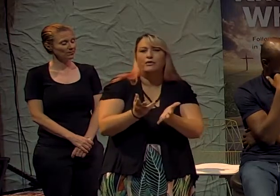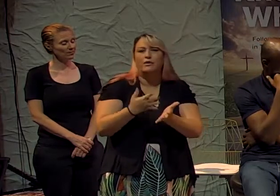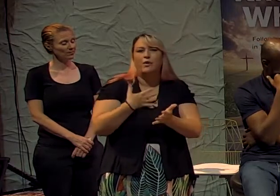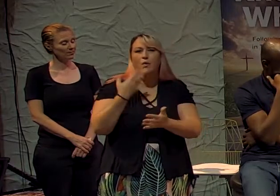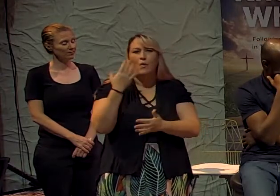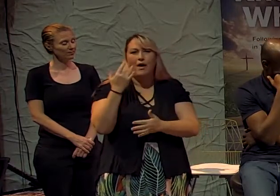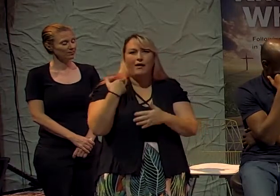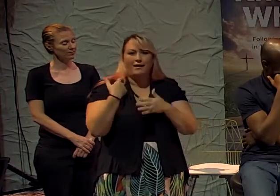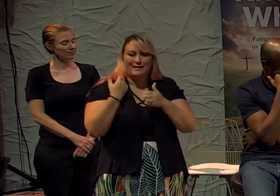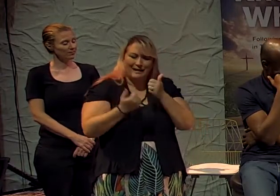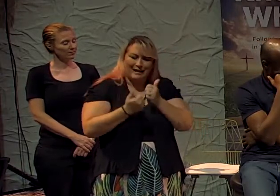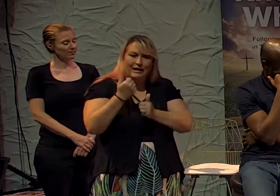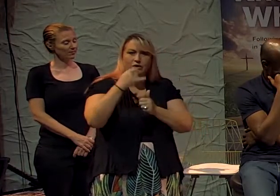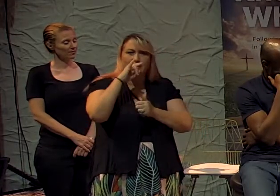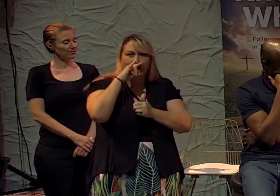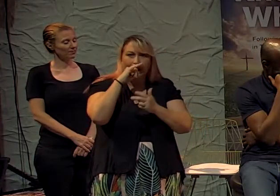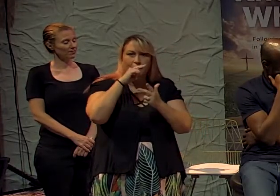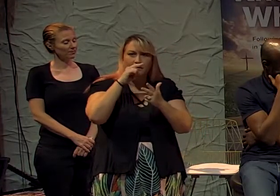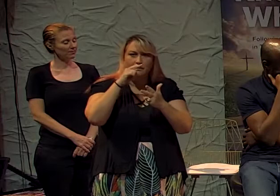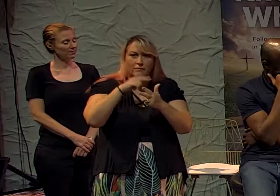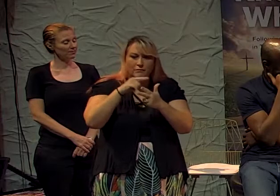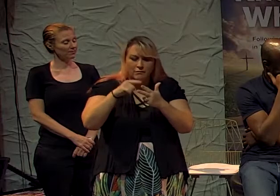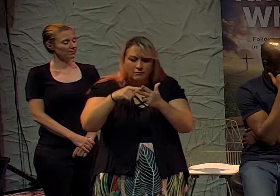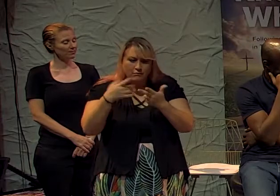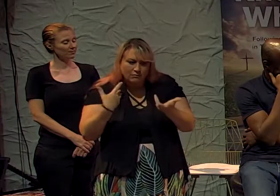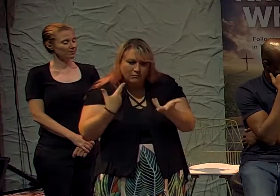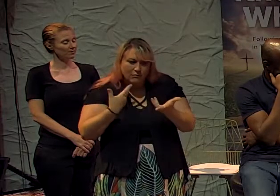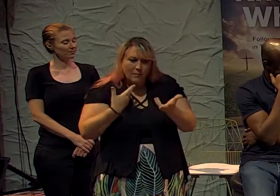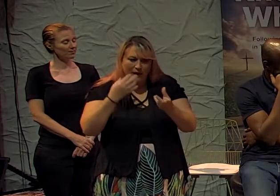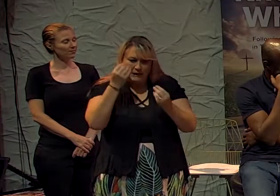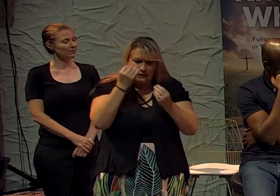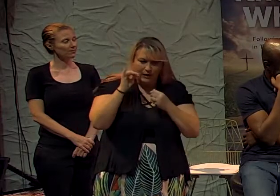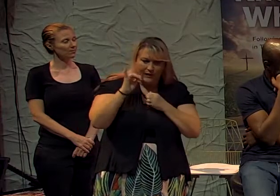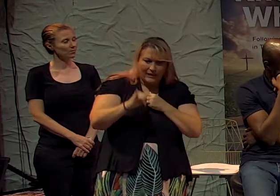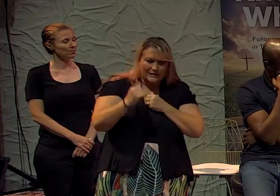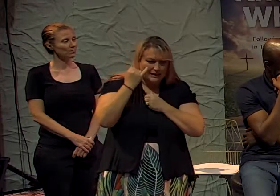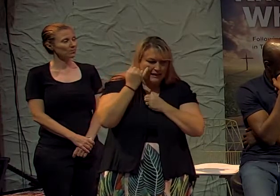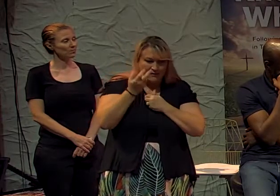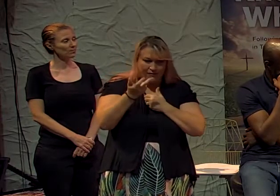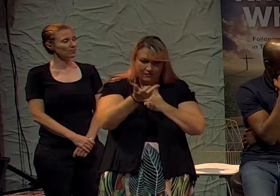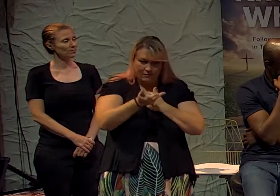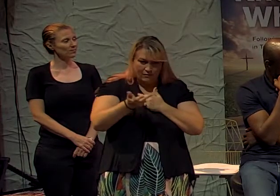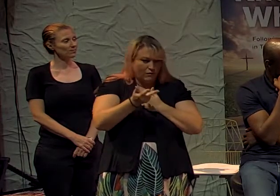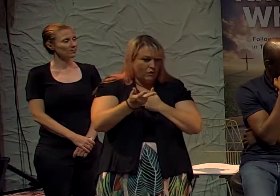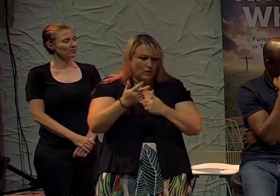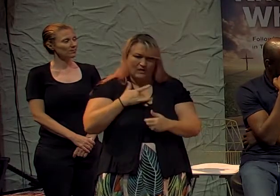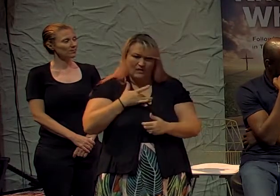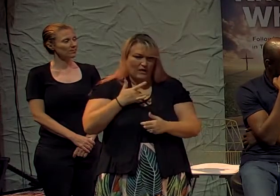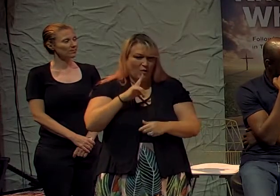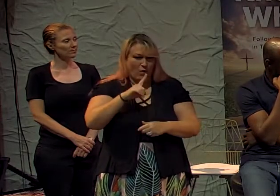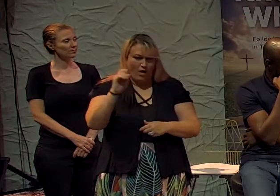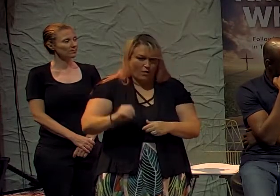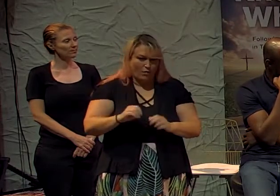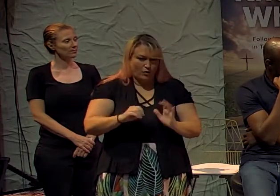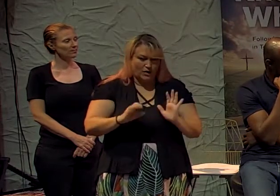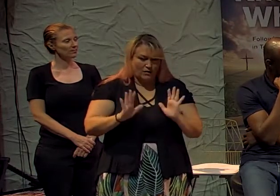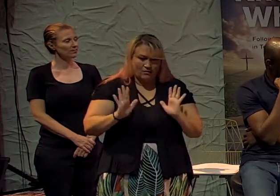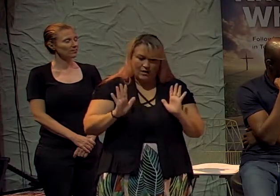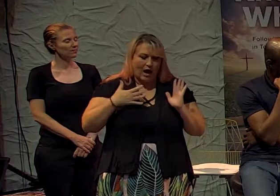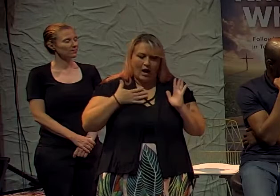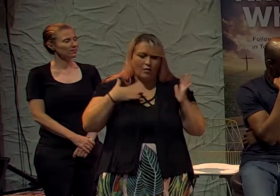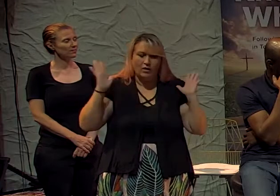of our kids, we all sat down and he goes, look, I'm considering this, but I'm not going to do it if y'all aren't feeling 100%.